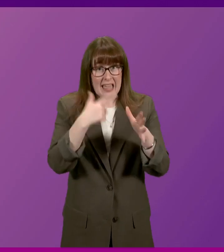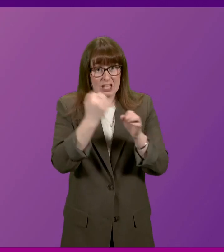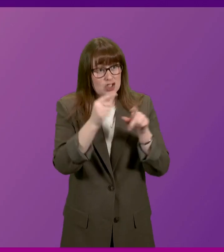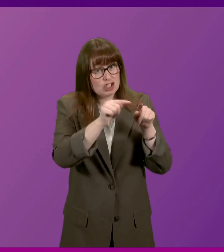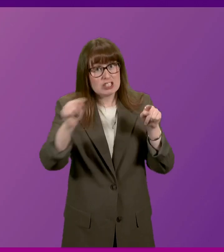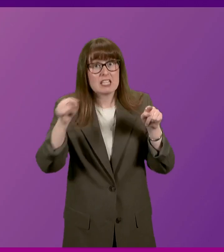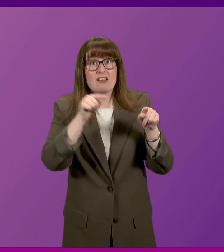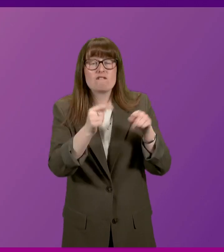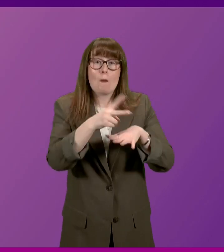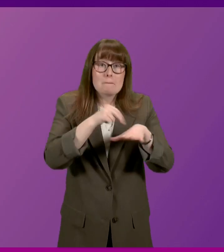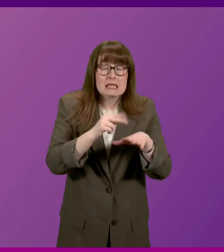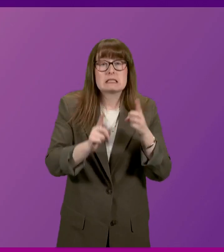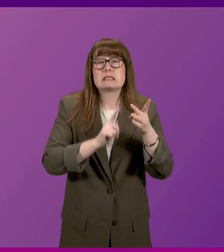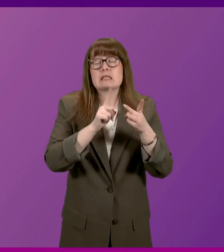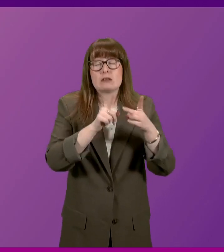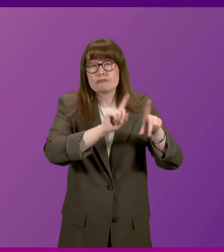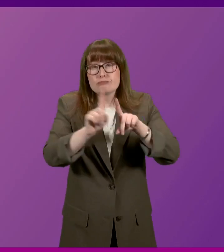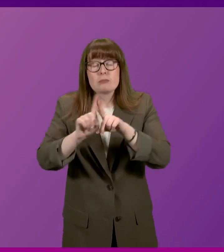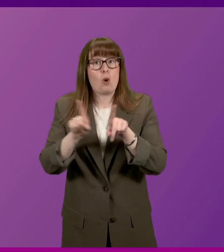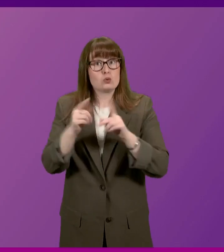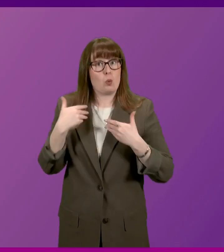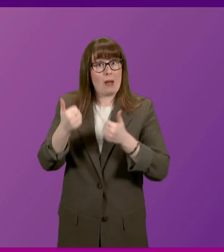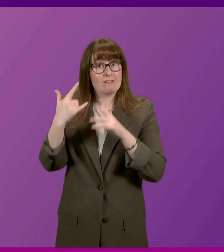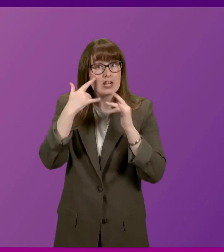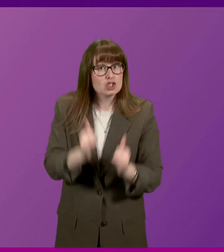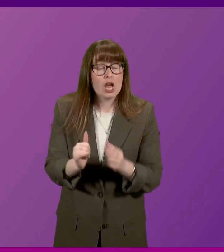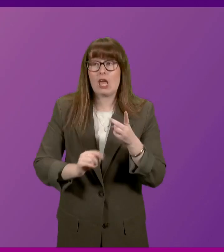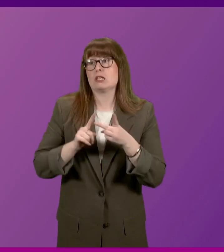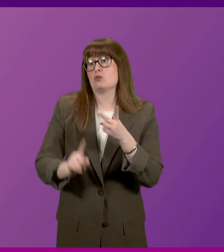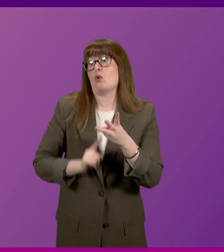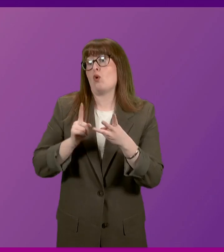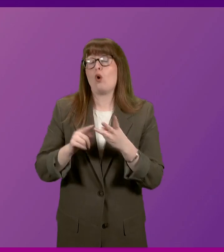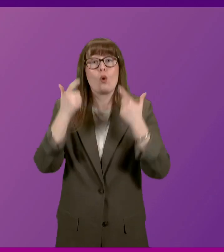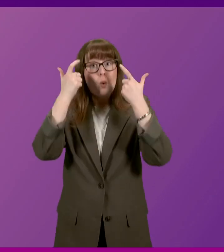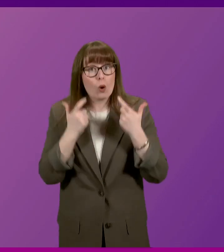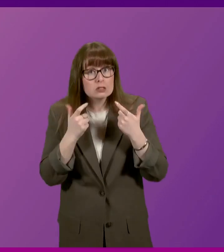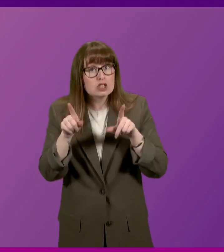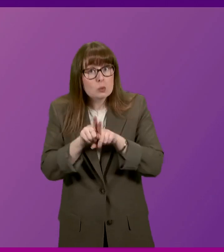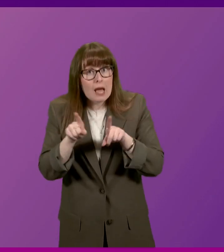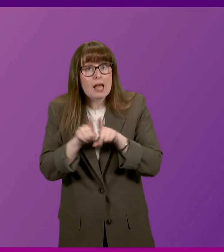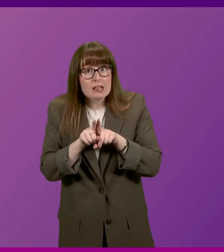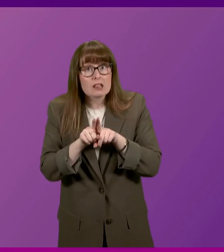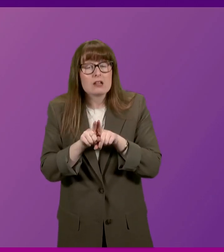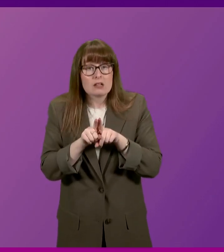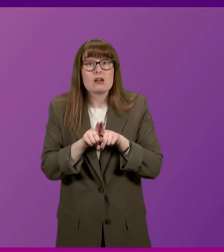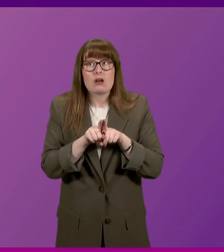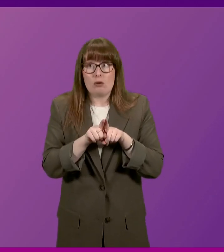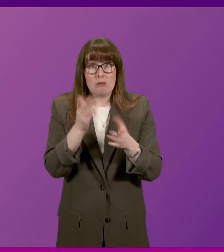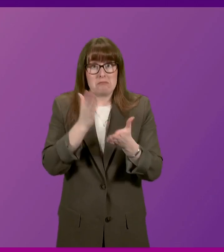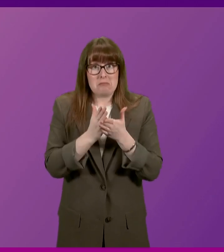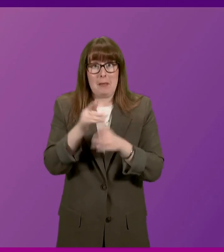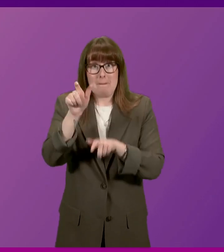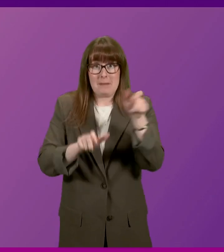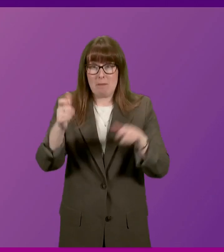particularly in terms of police call-outs, but also welfare checks or court welfare proceedings. So people actually